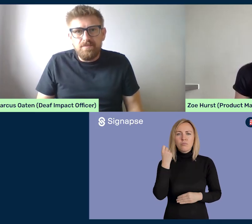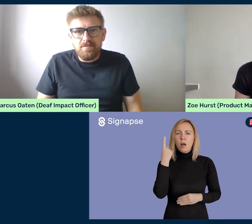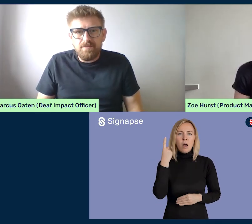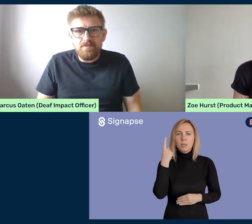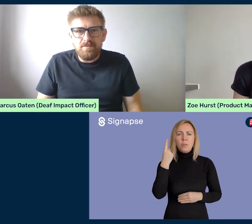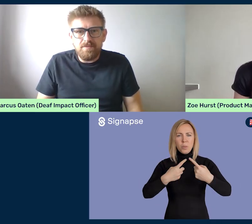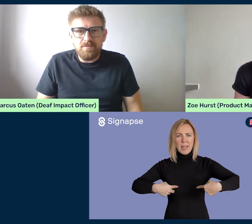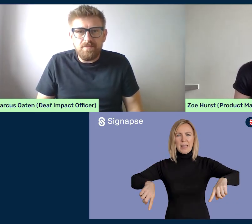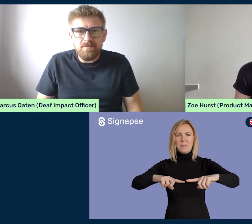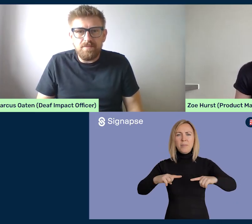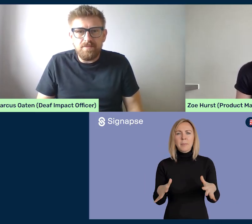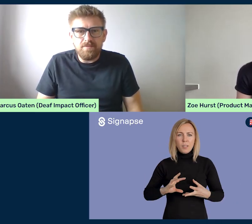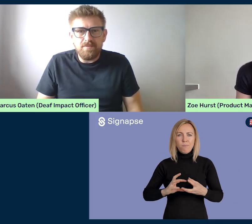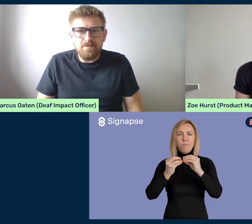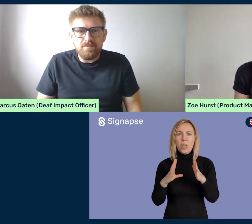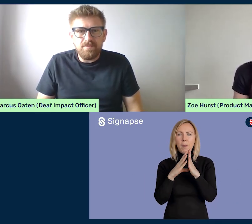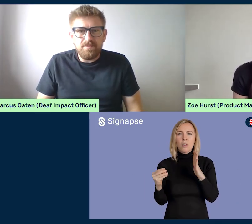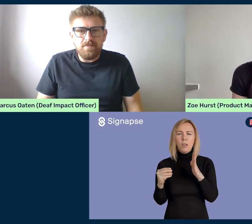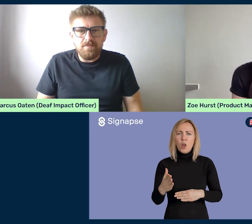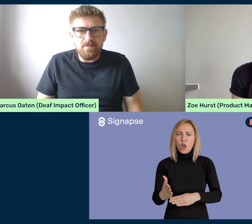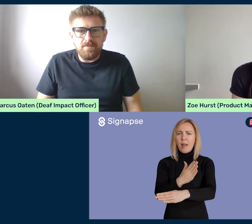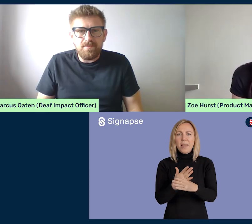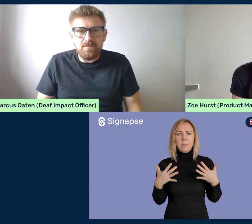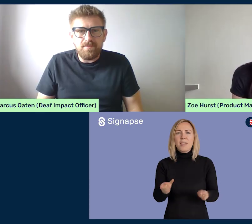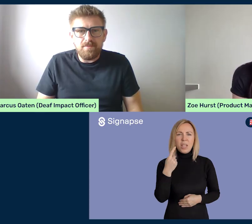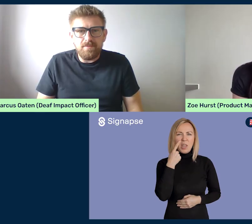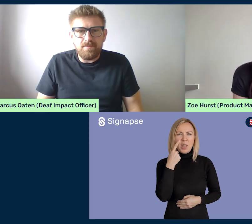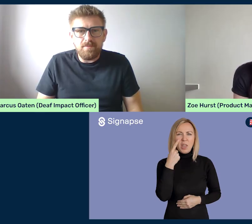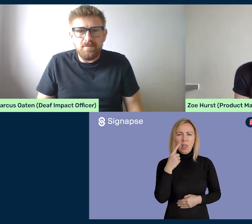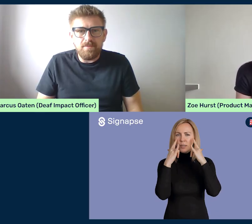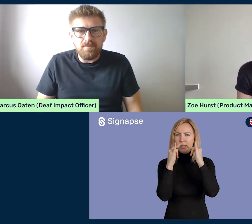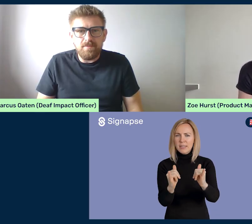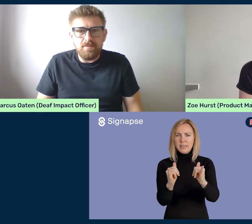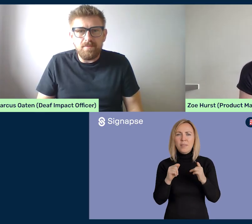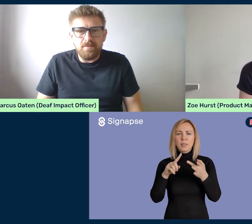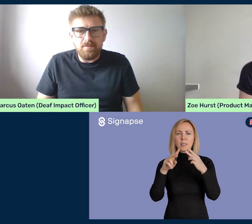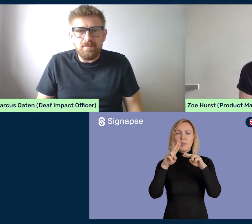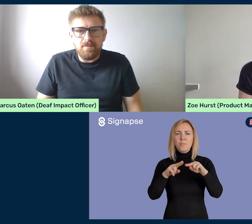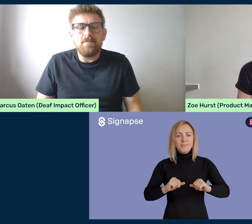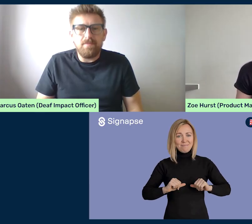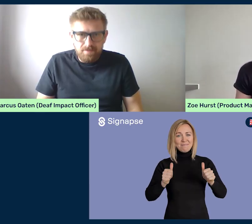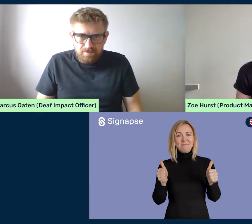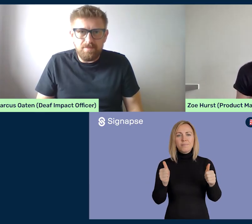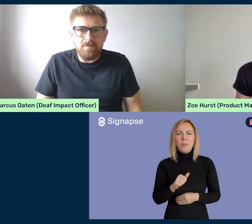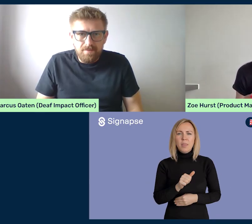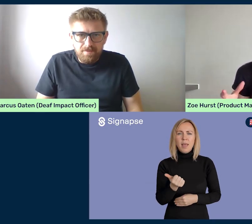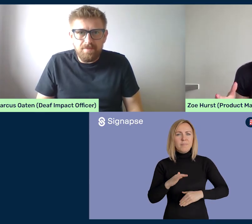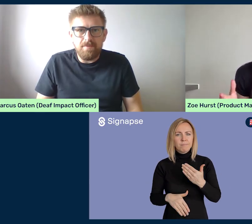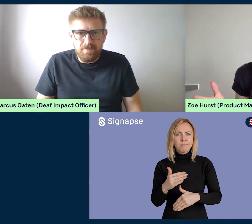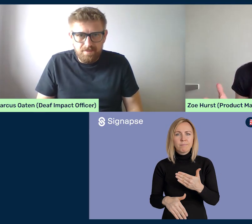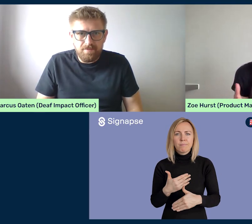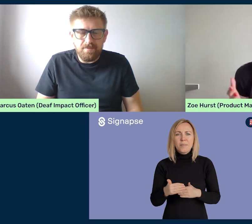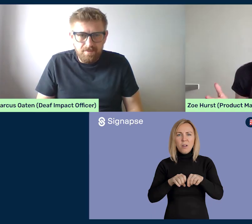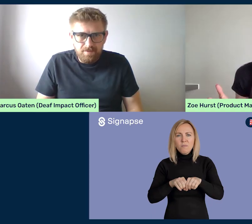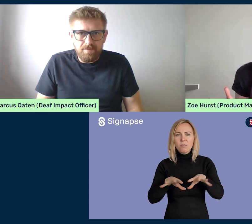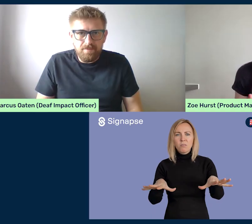might naturally miss is we take such early models that we've built internally, and before they